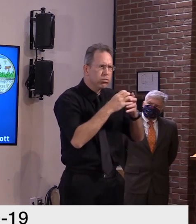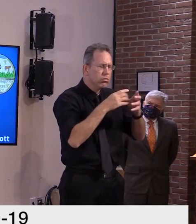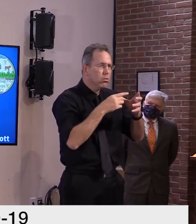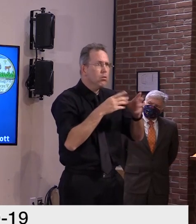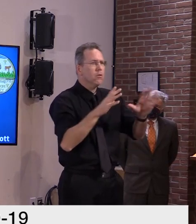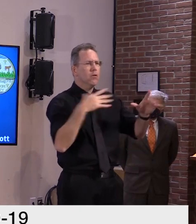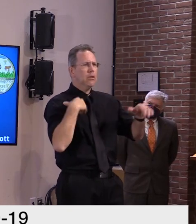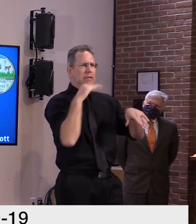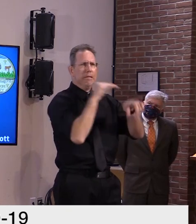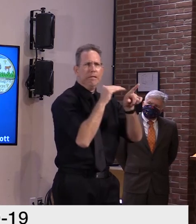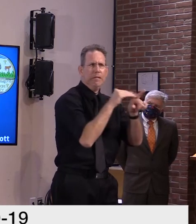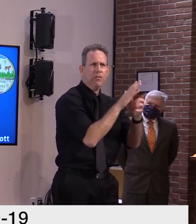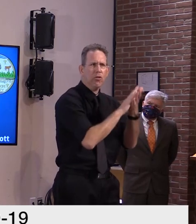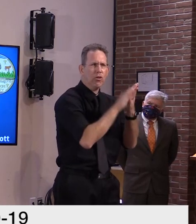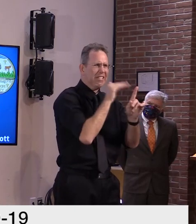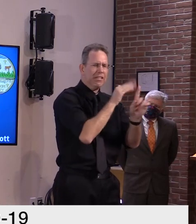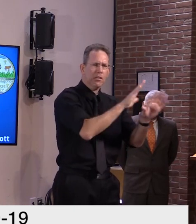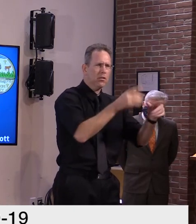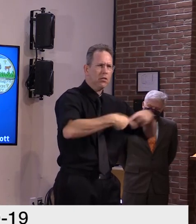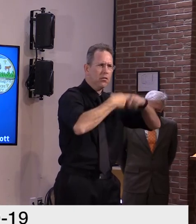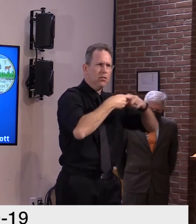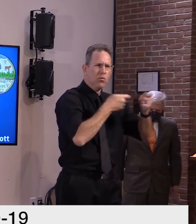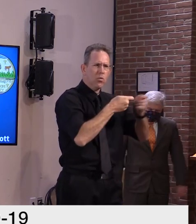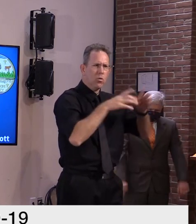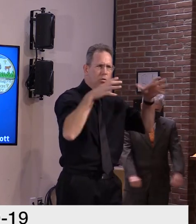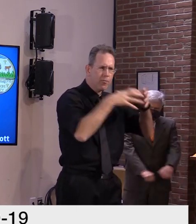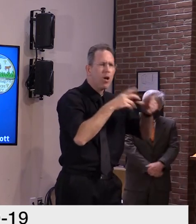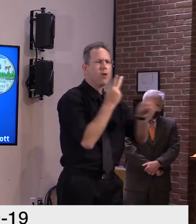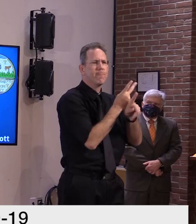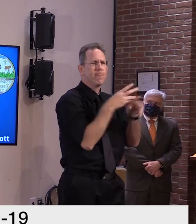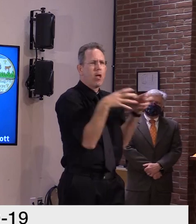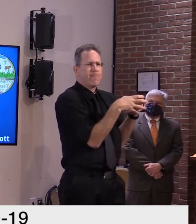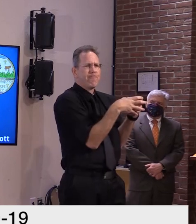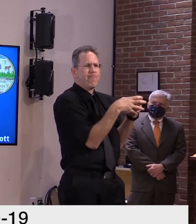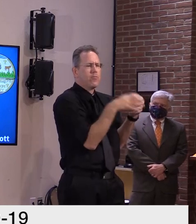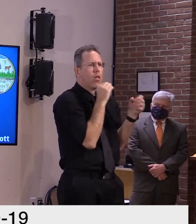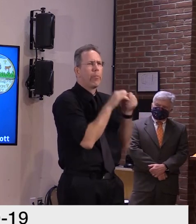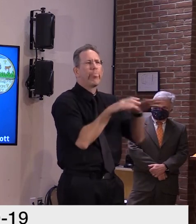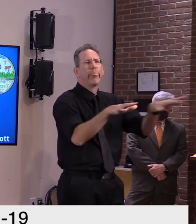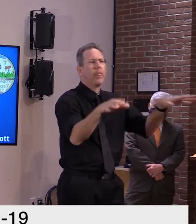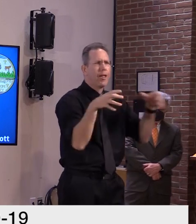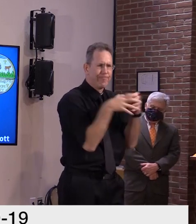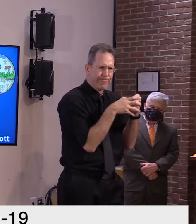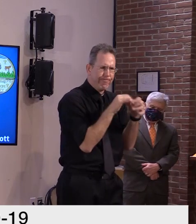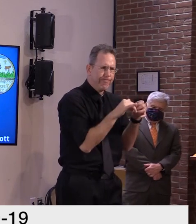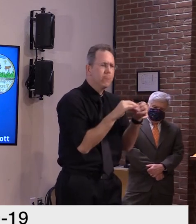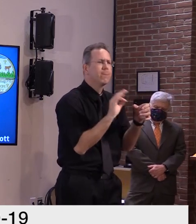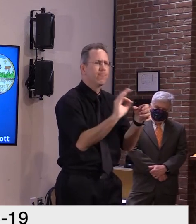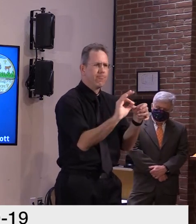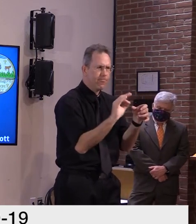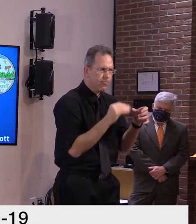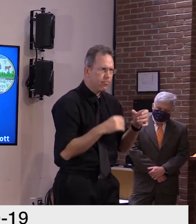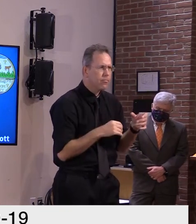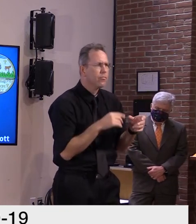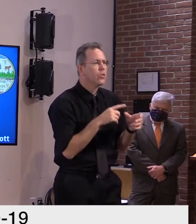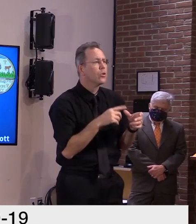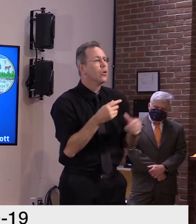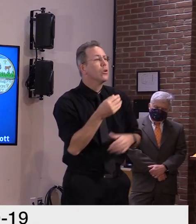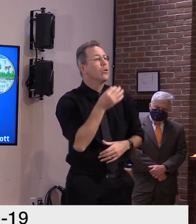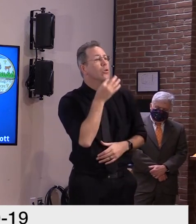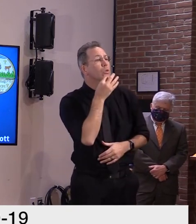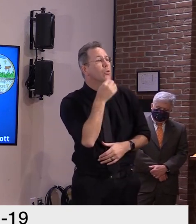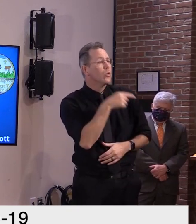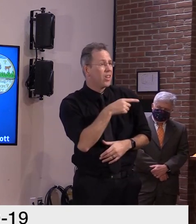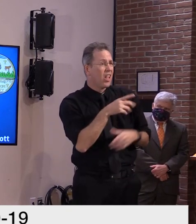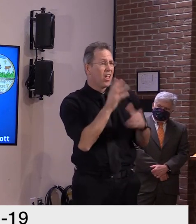outbreak itself tails off and comes to an end, we'll see much more of what we expect to see,